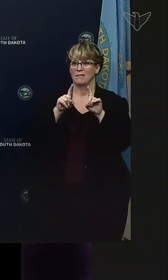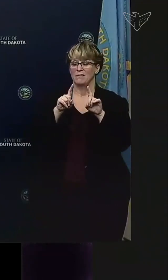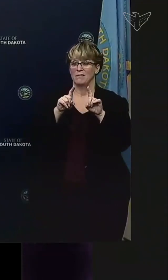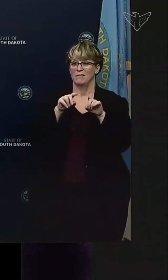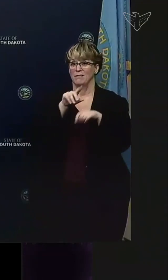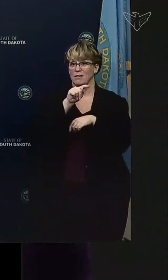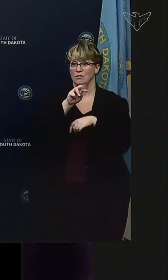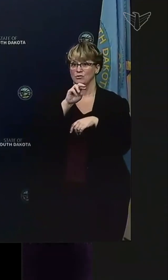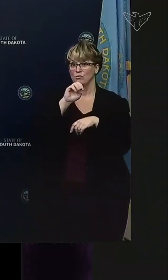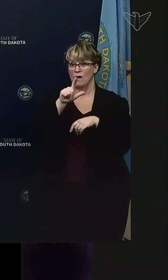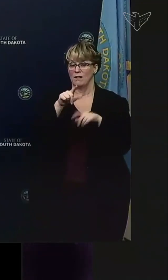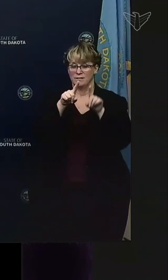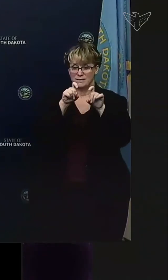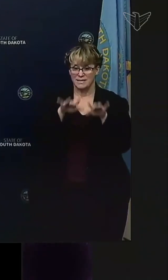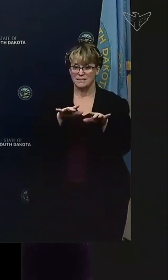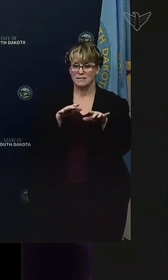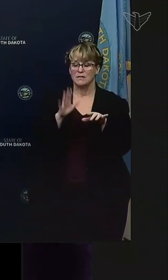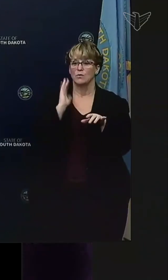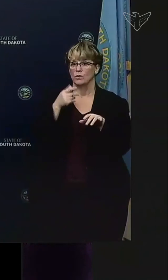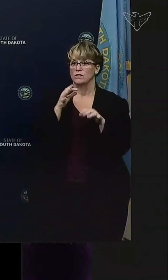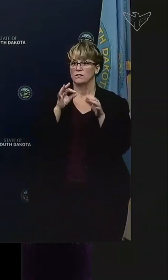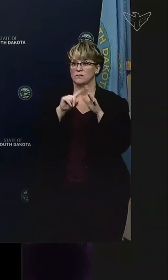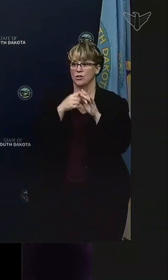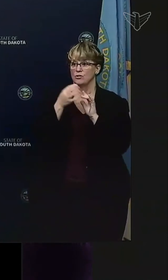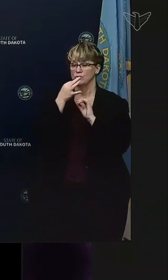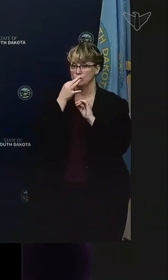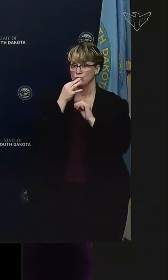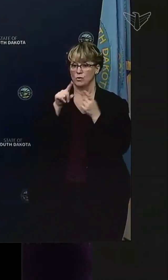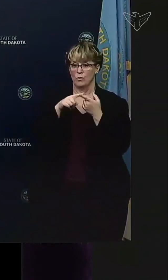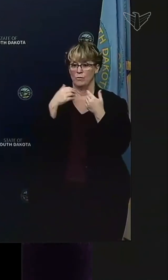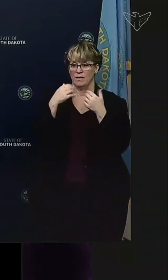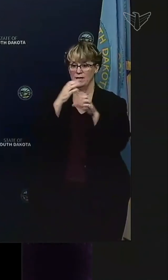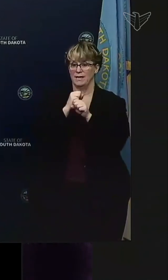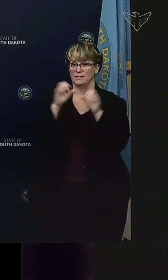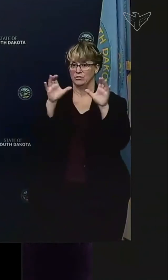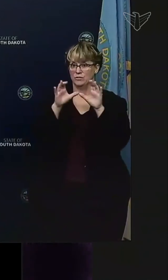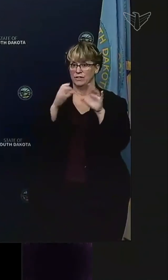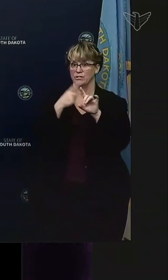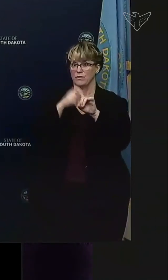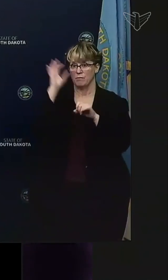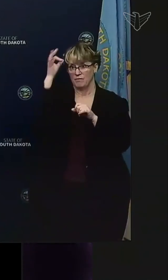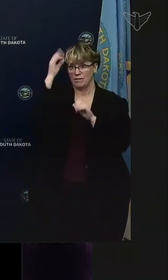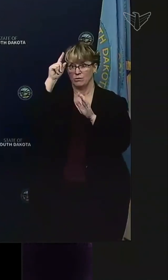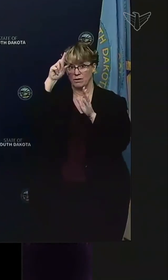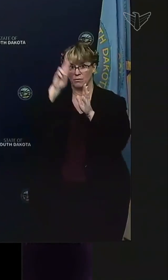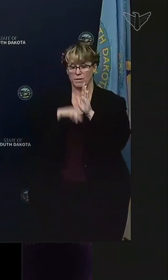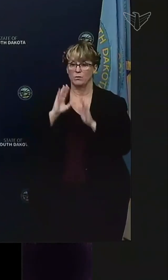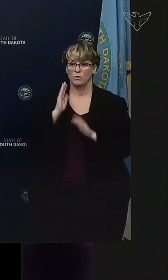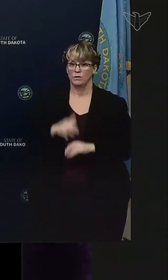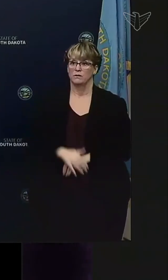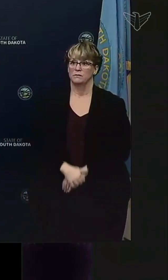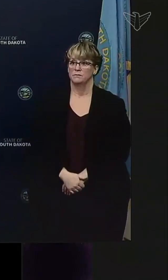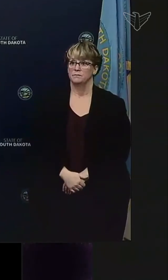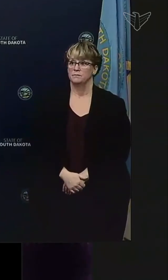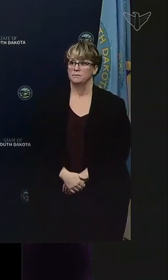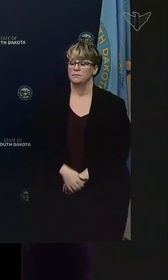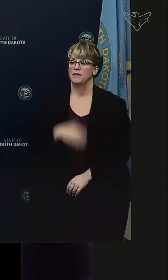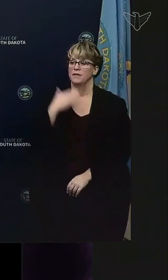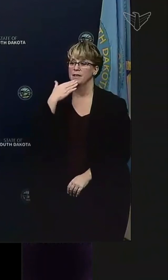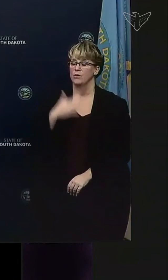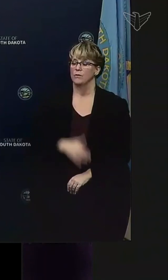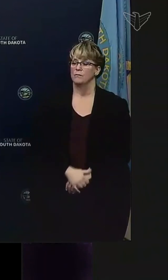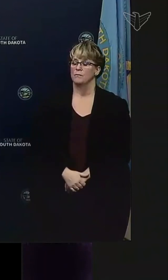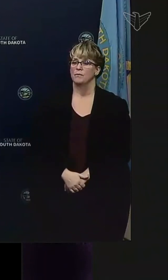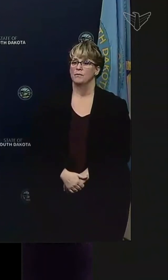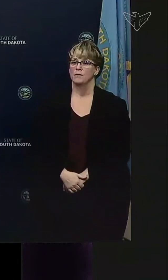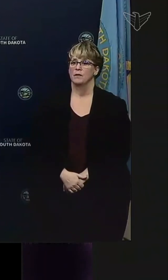trial here will begin in a matter of days as soon as we get those confirmations and certifications from the federal government. Thank you.